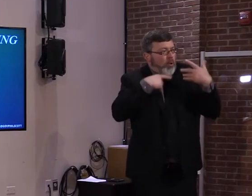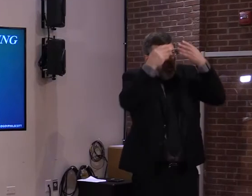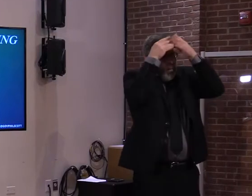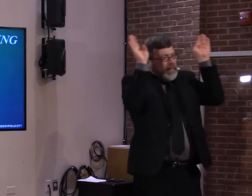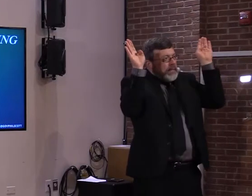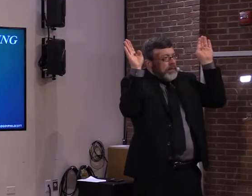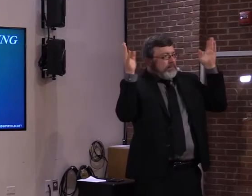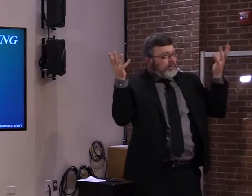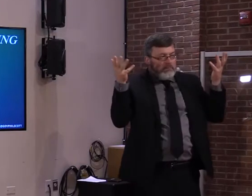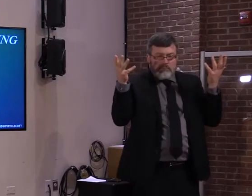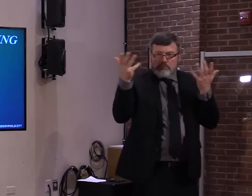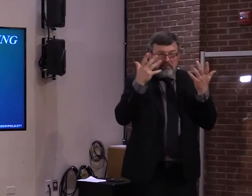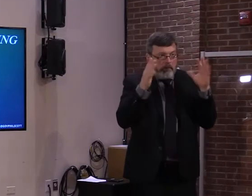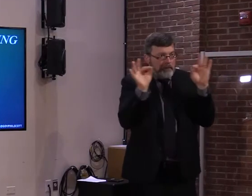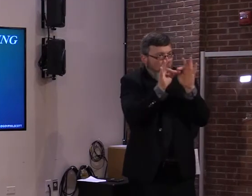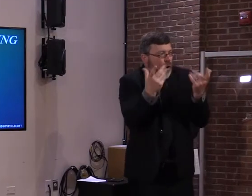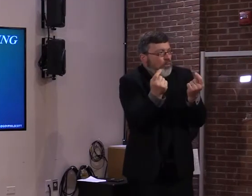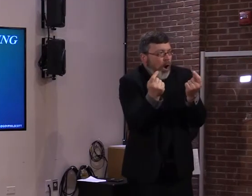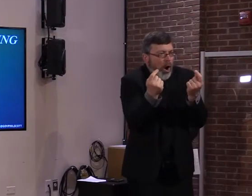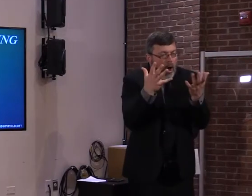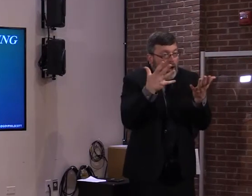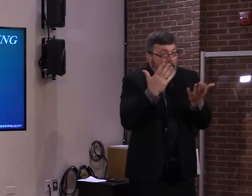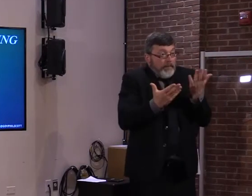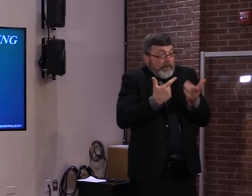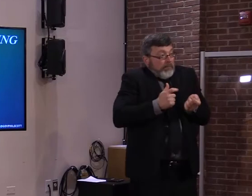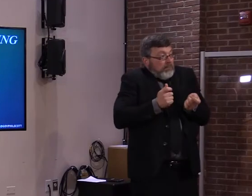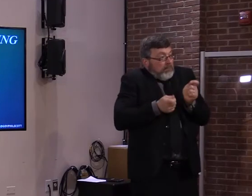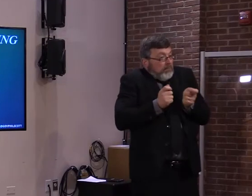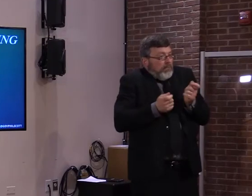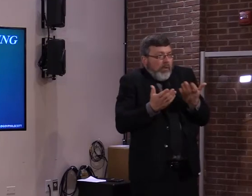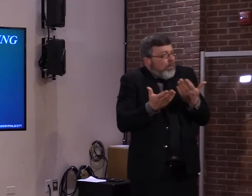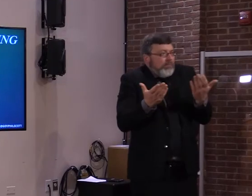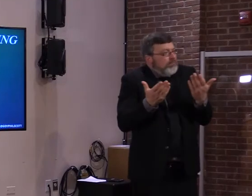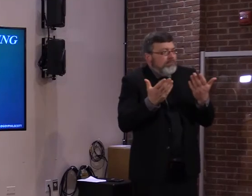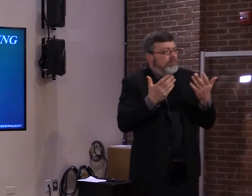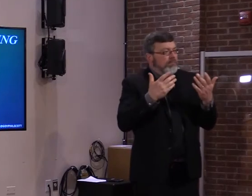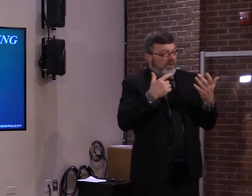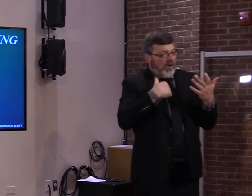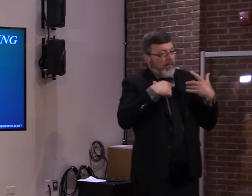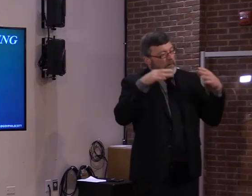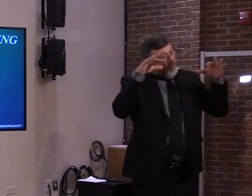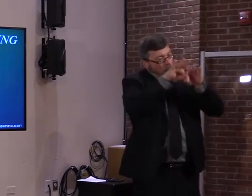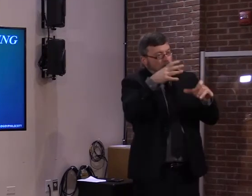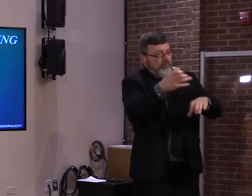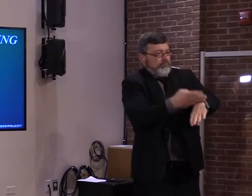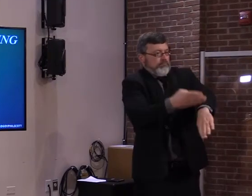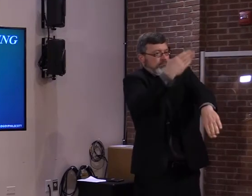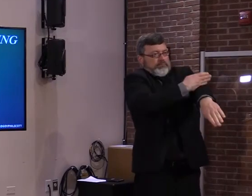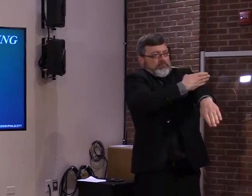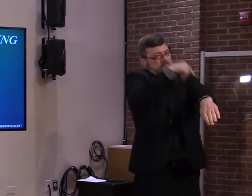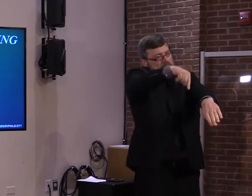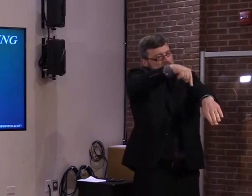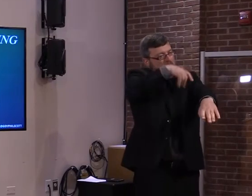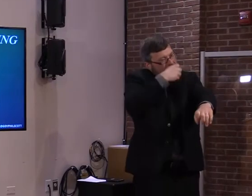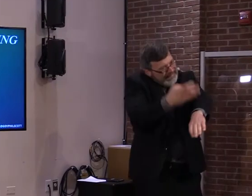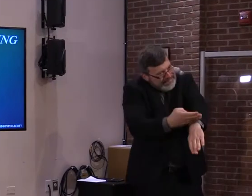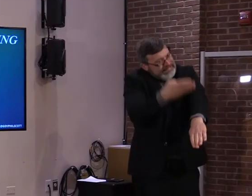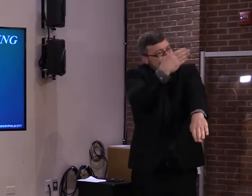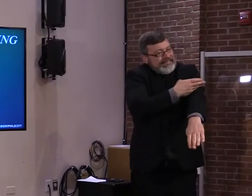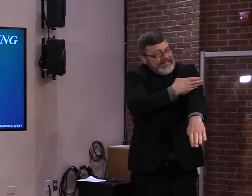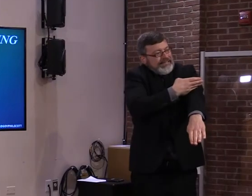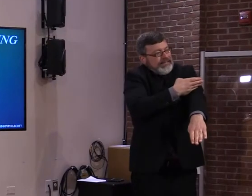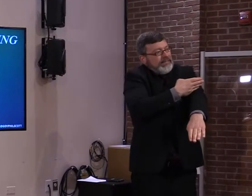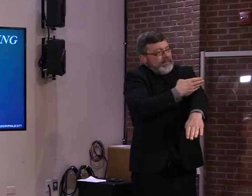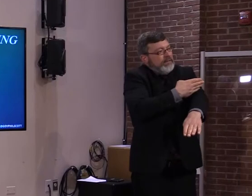do with the report to be better. But I just want to say, with the all-payer